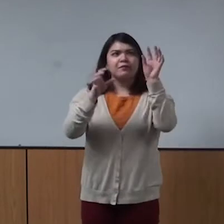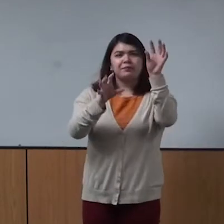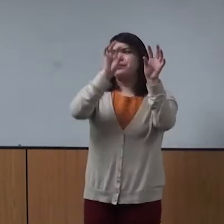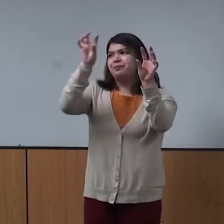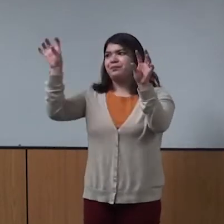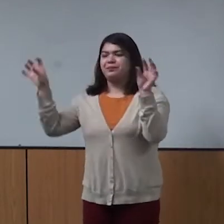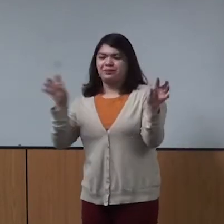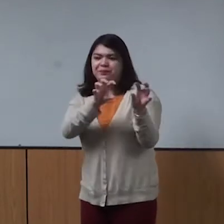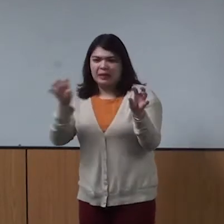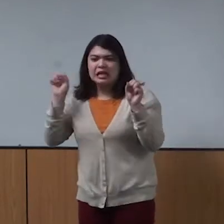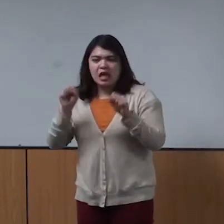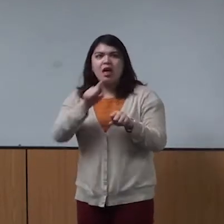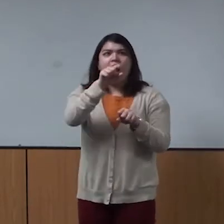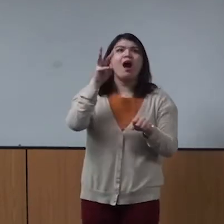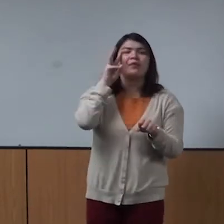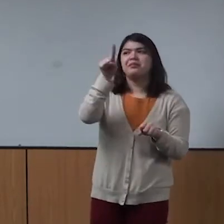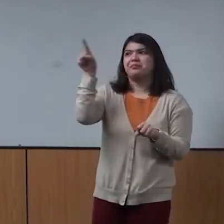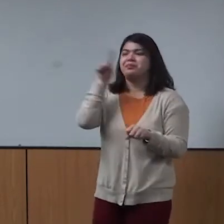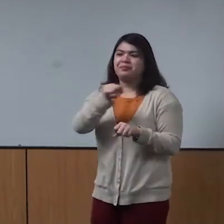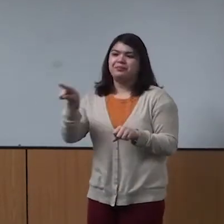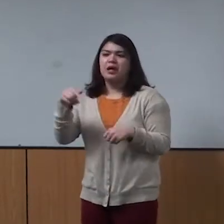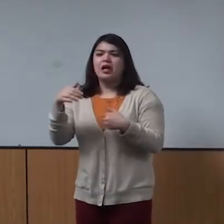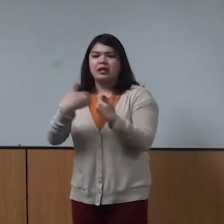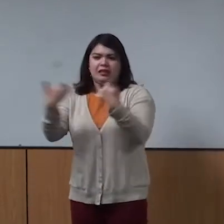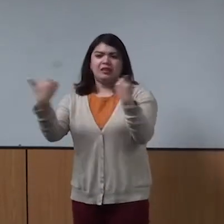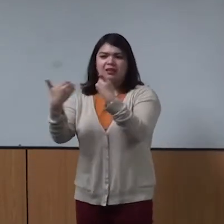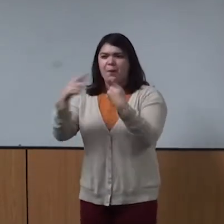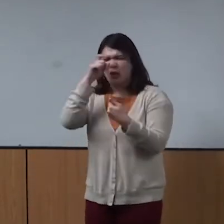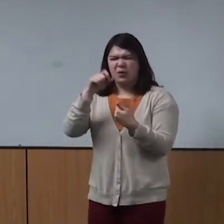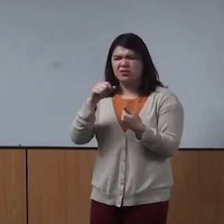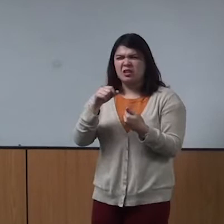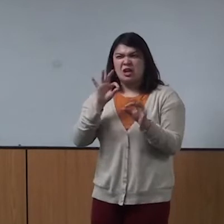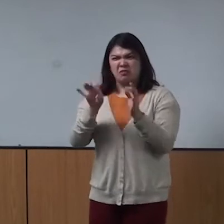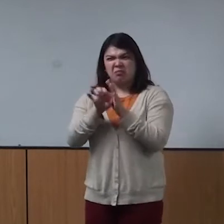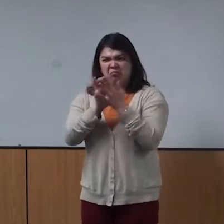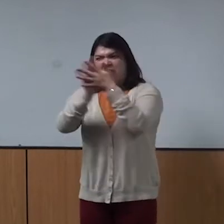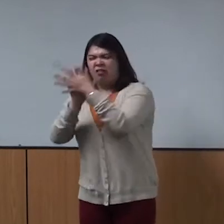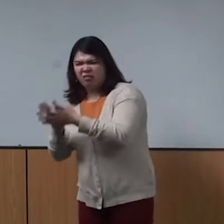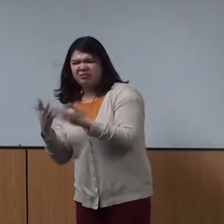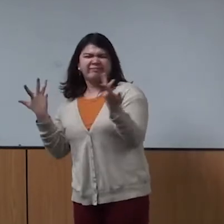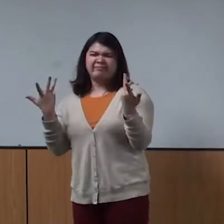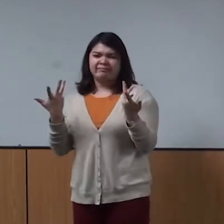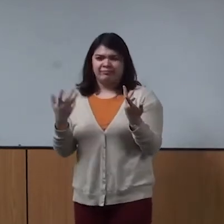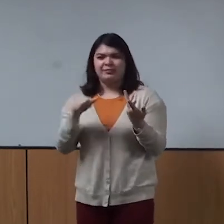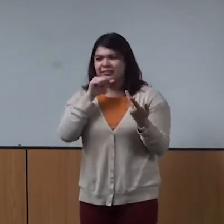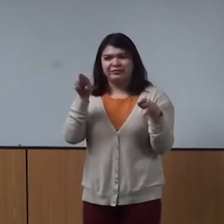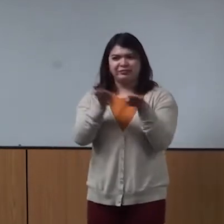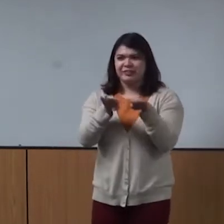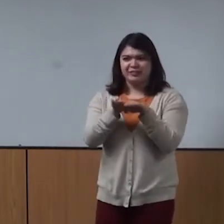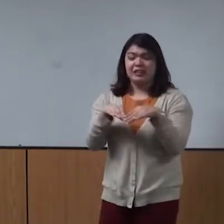to student, because that will be unfair, that will be biased, so to speak.